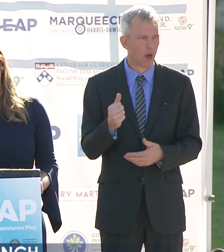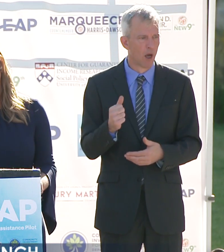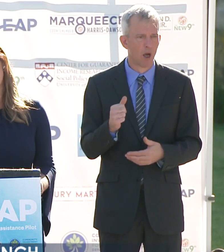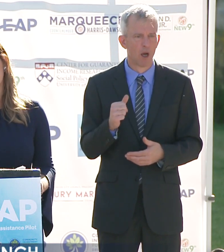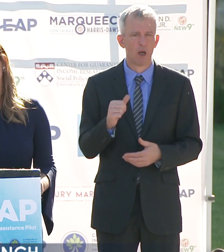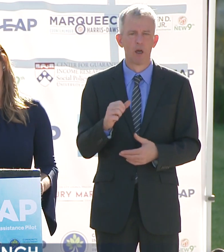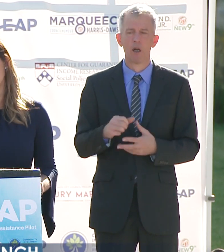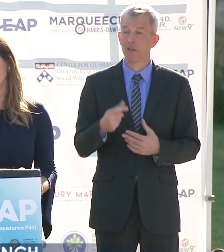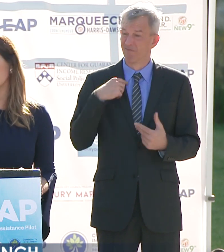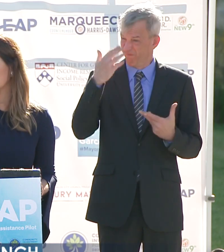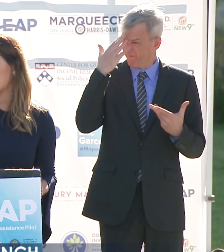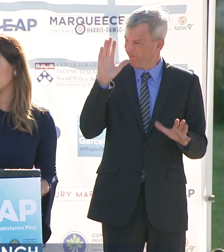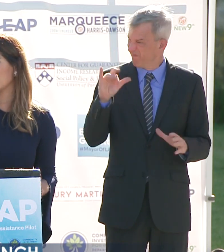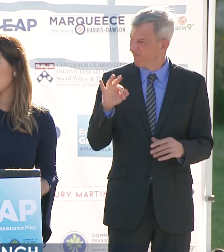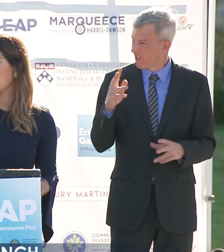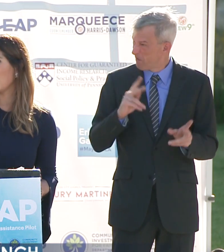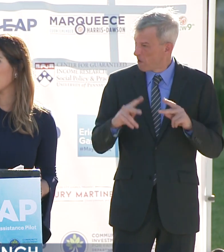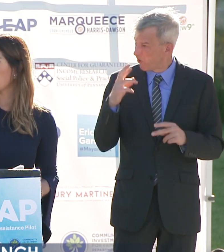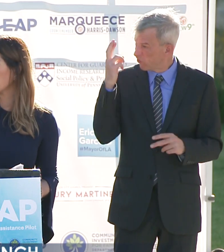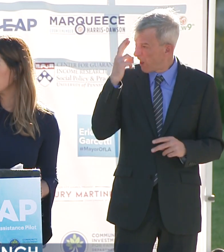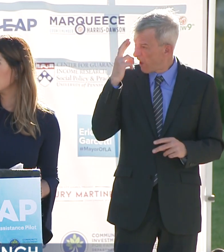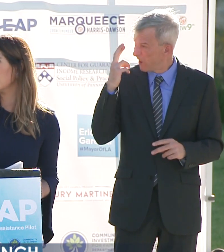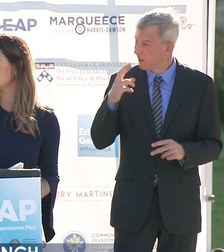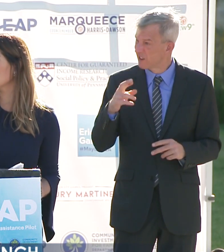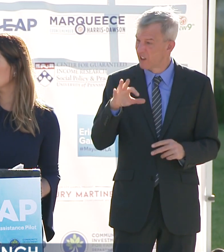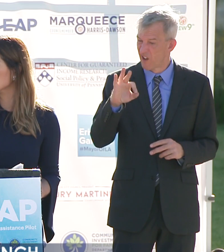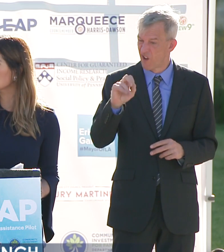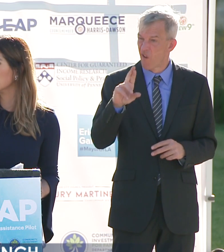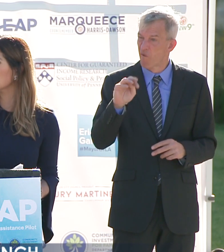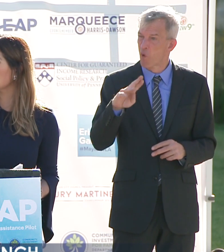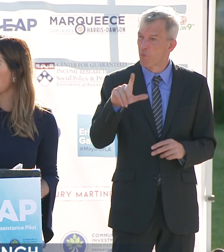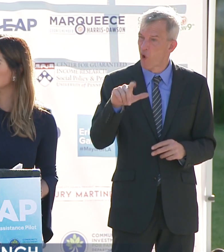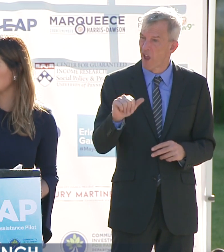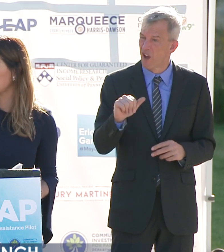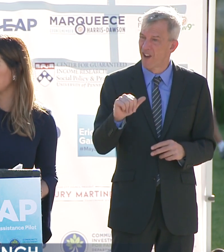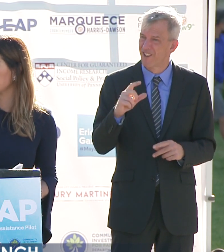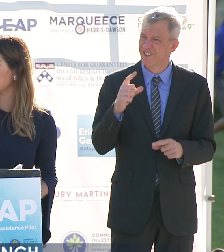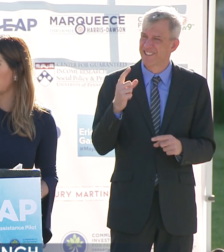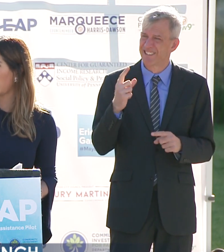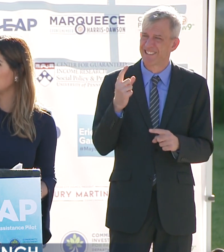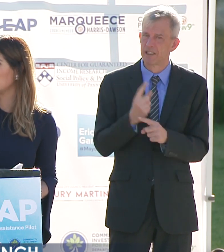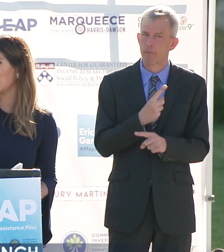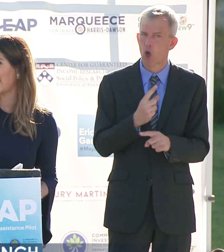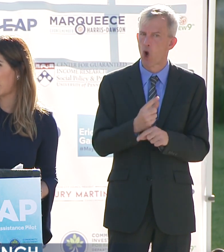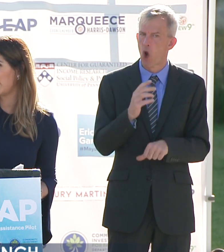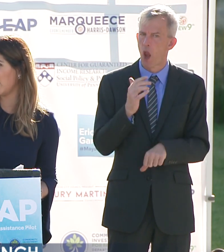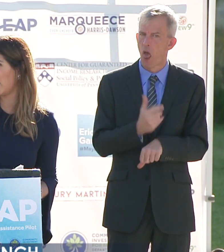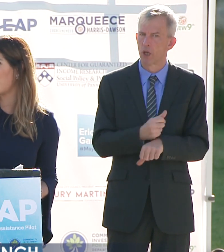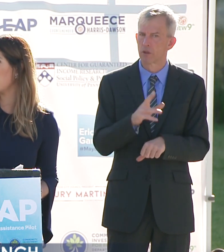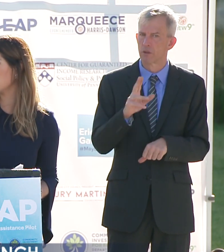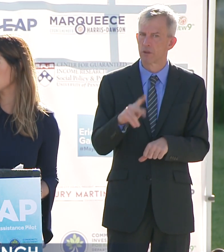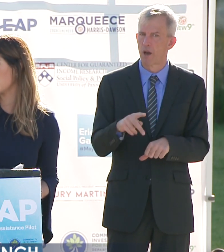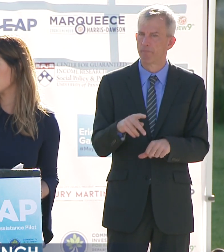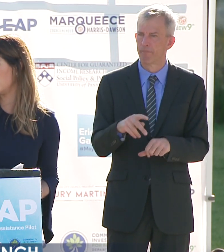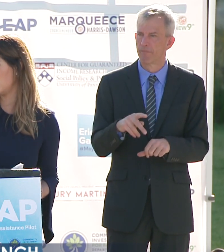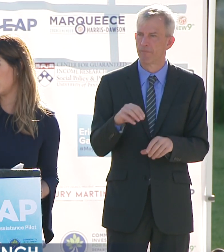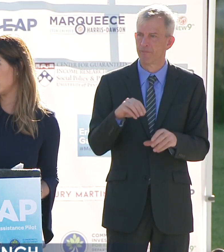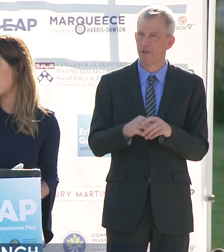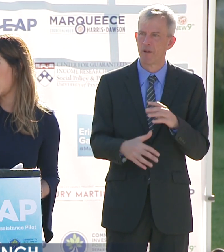And I don't know if people even realize that formula is usually locked up behind a cabinet at